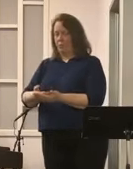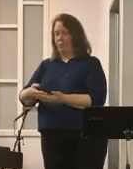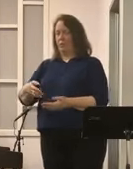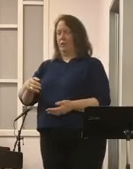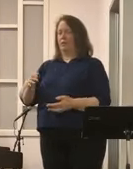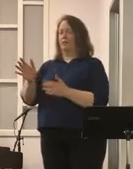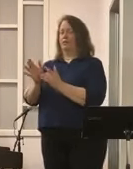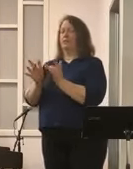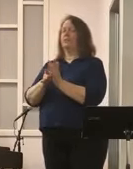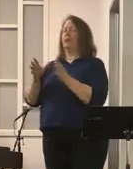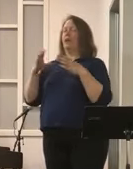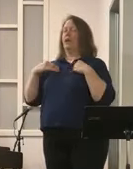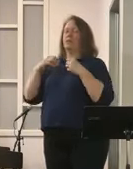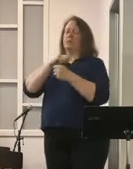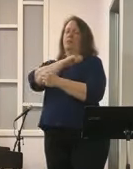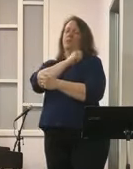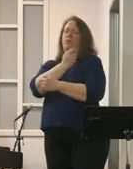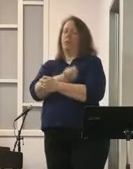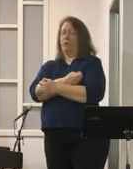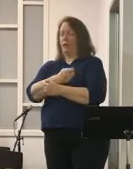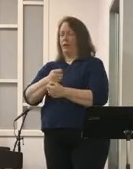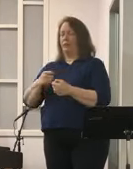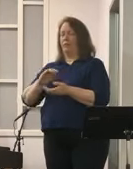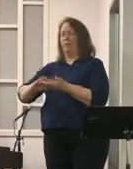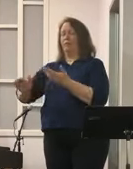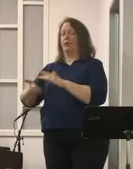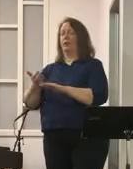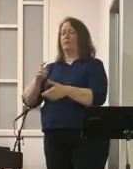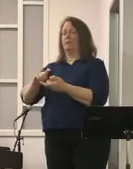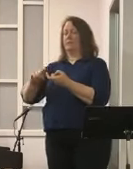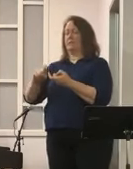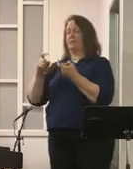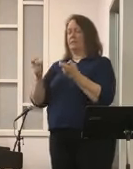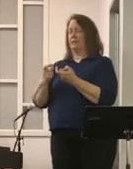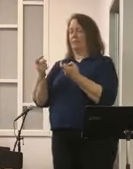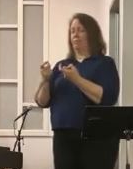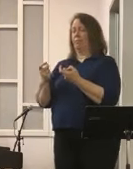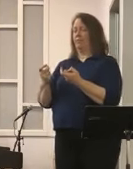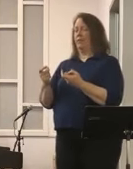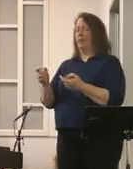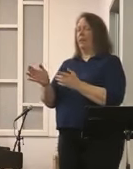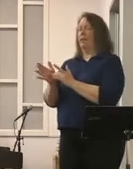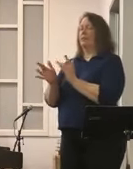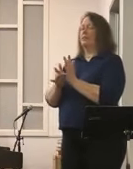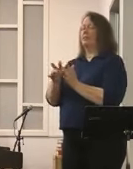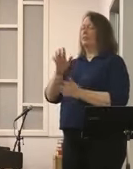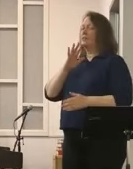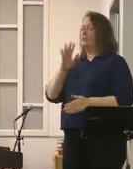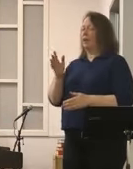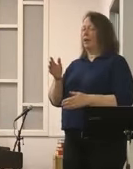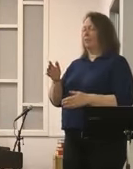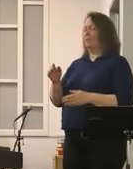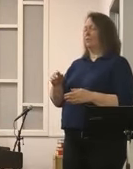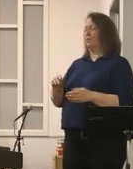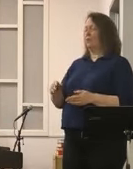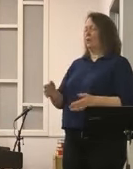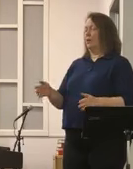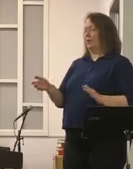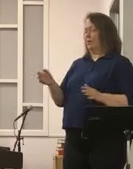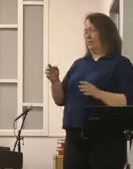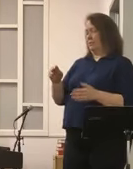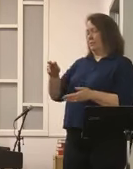sins. Then Jesus turned to the paralyzed man and said, stand up, pick up your mat, and go